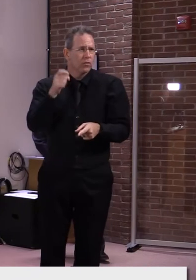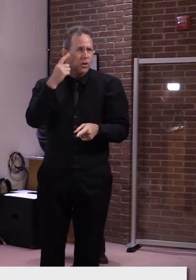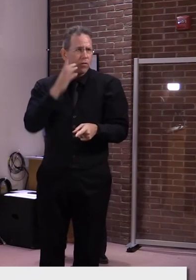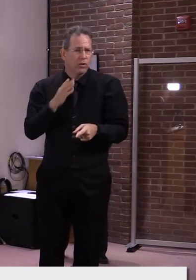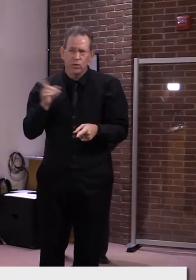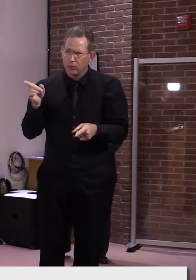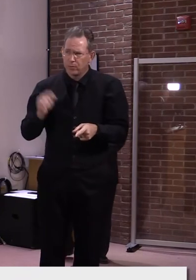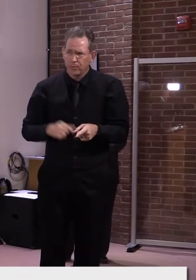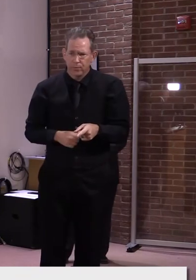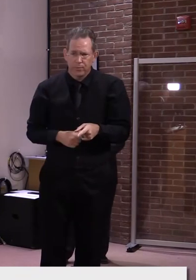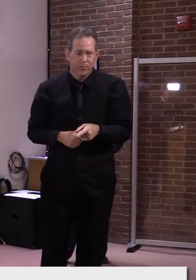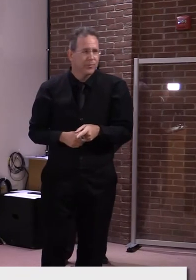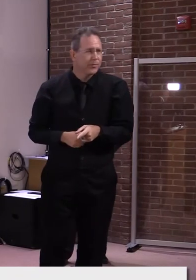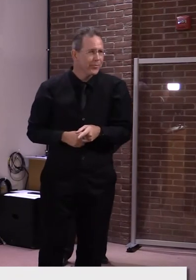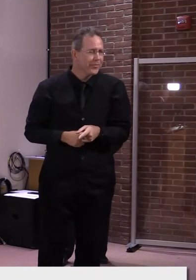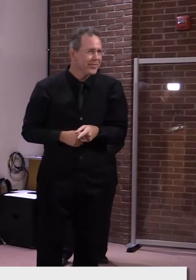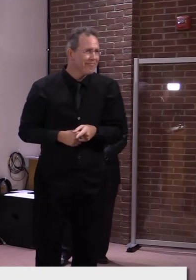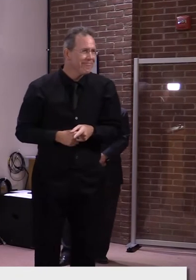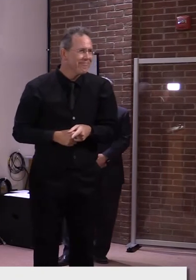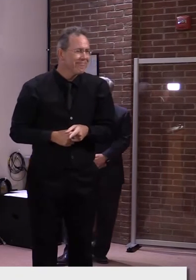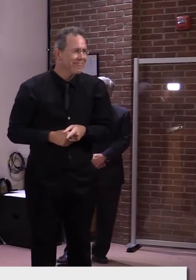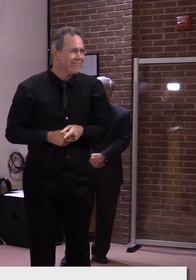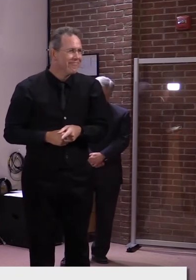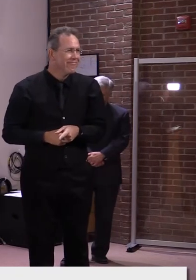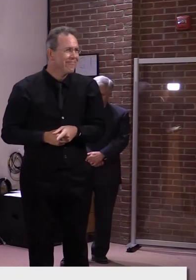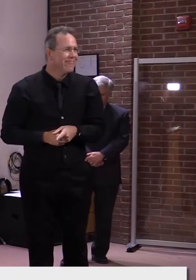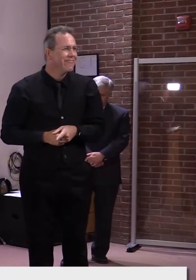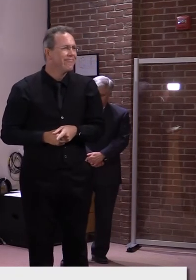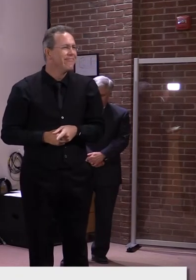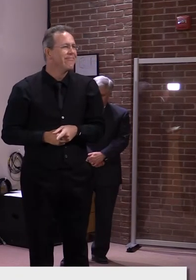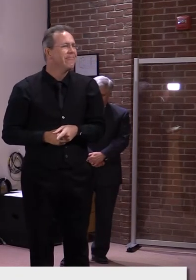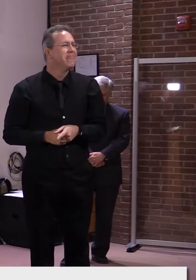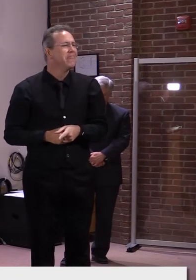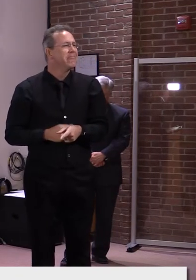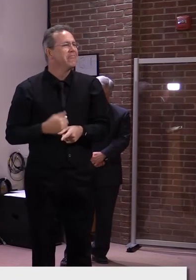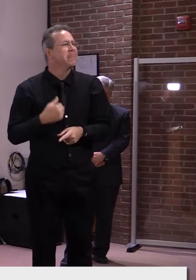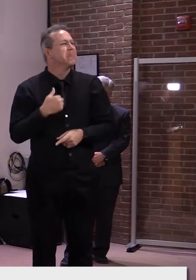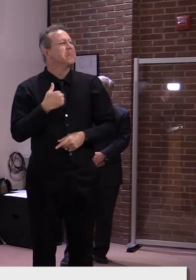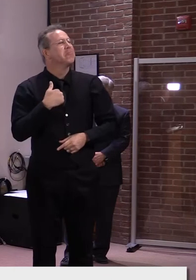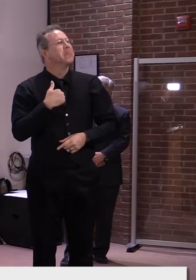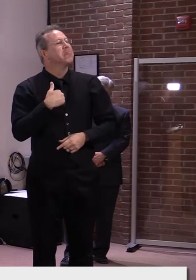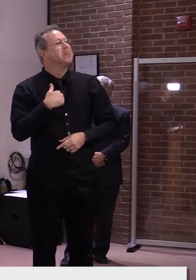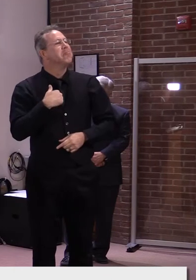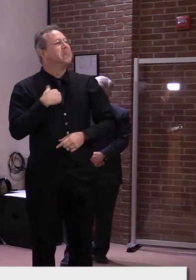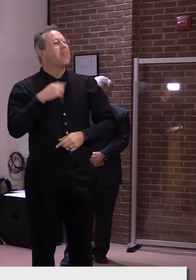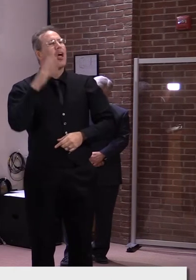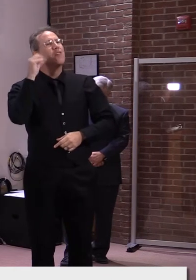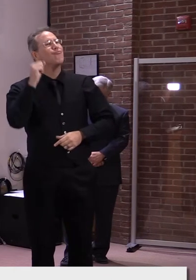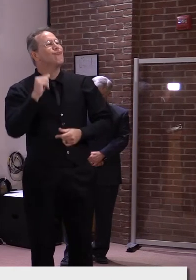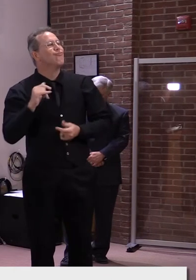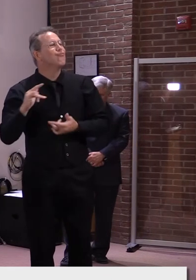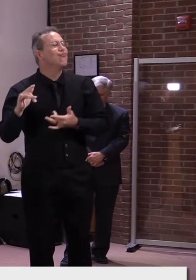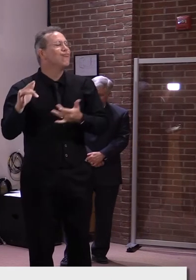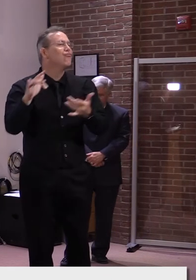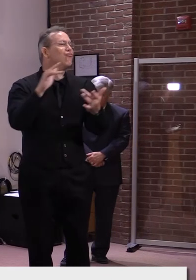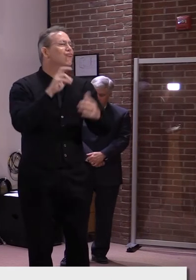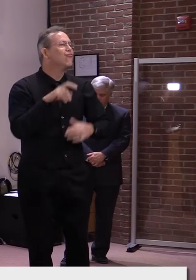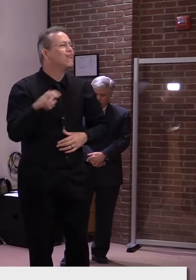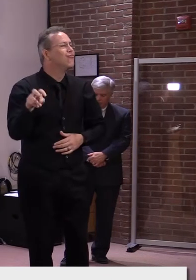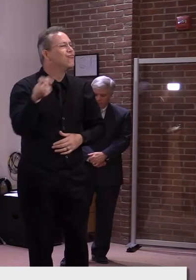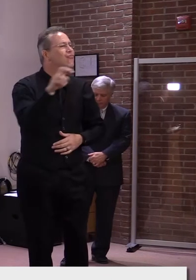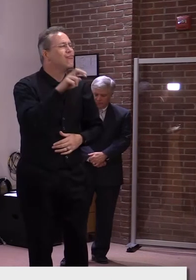continued my travels over the weekend. I was amazed to see all the job openings that are